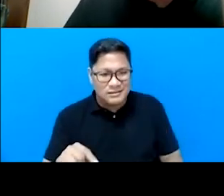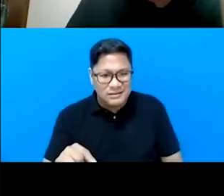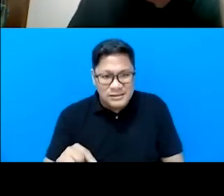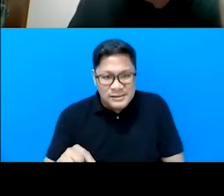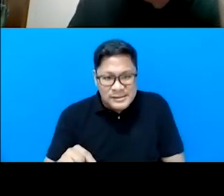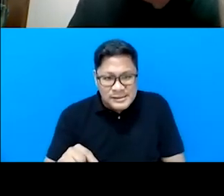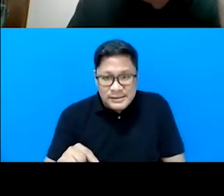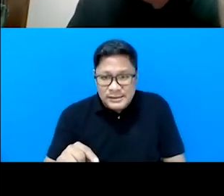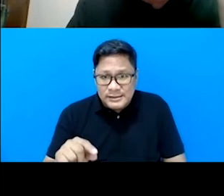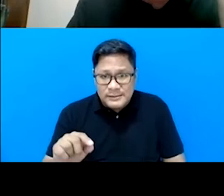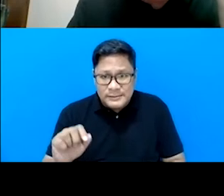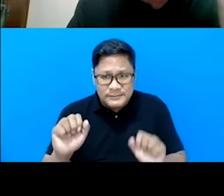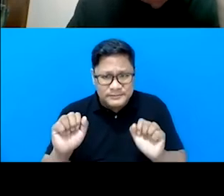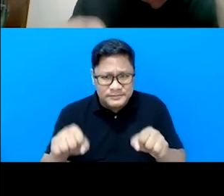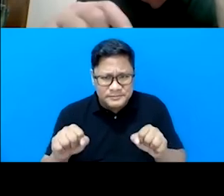Can you